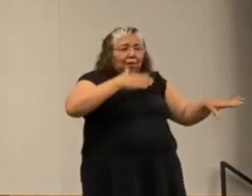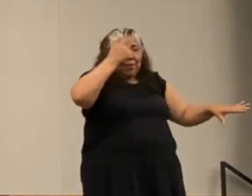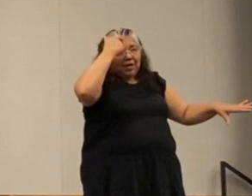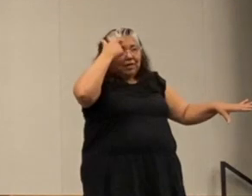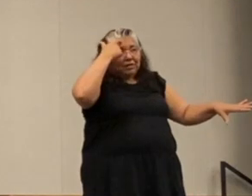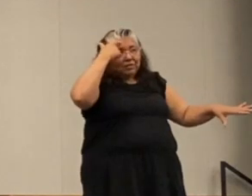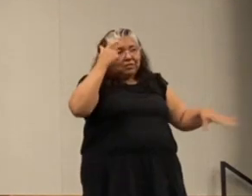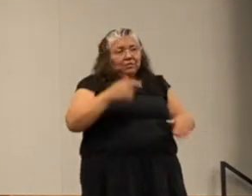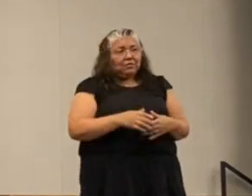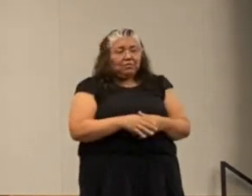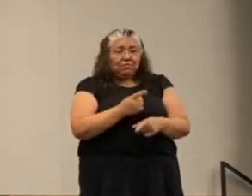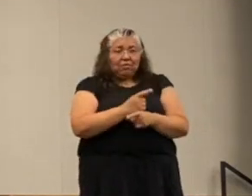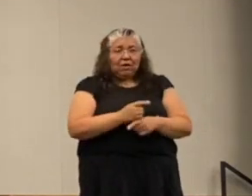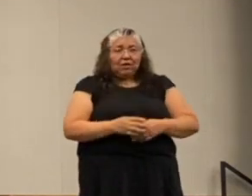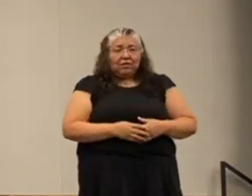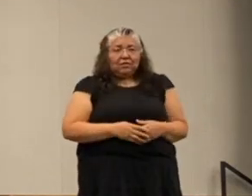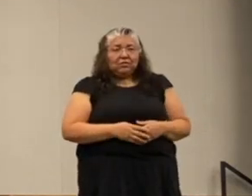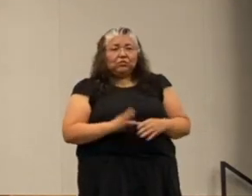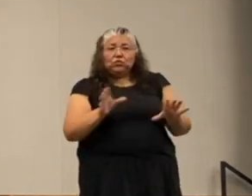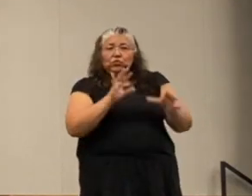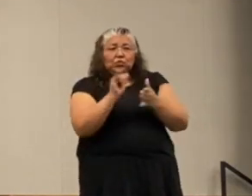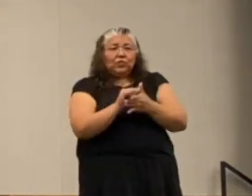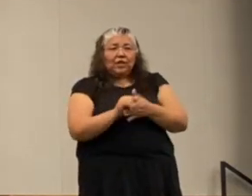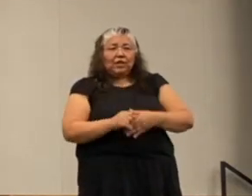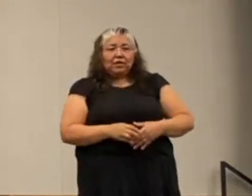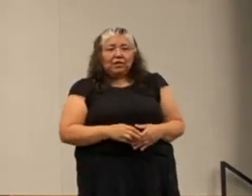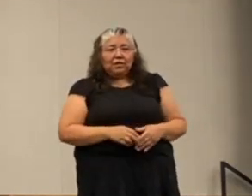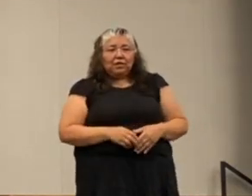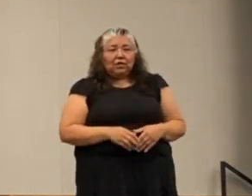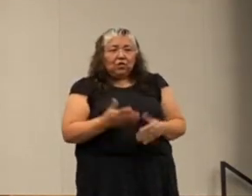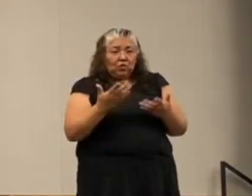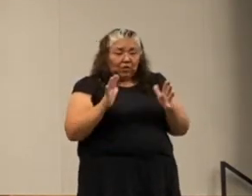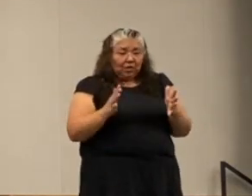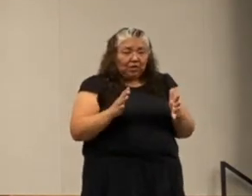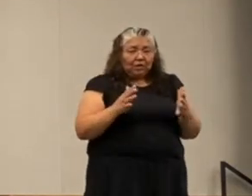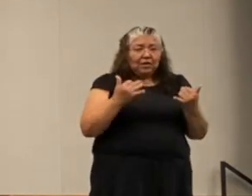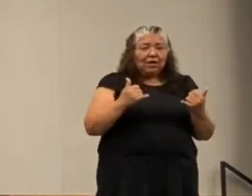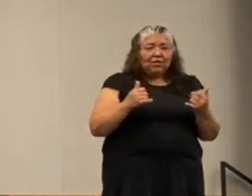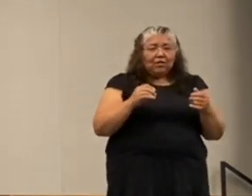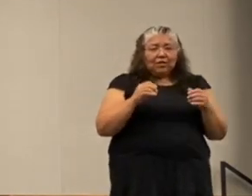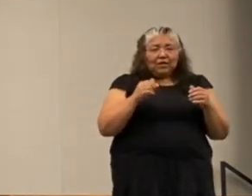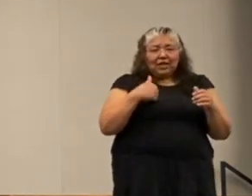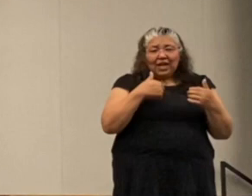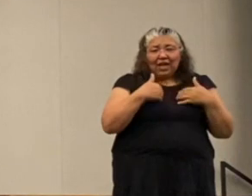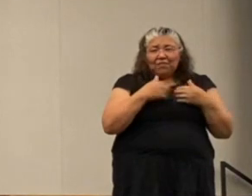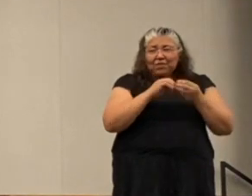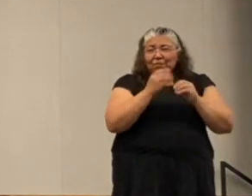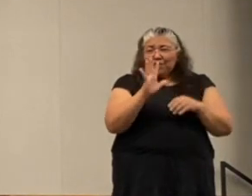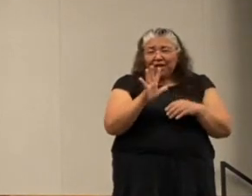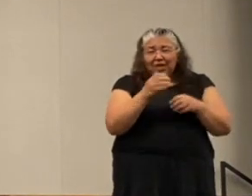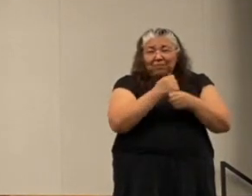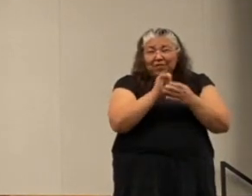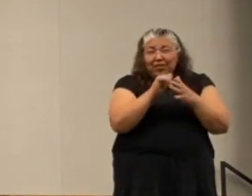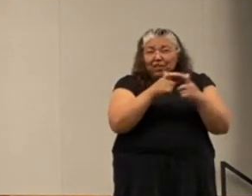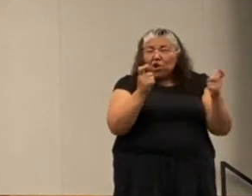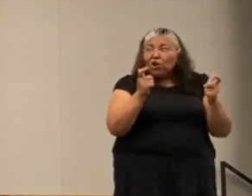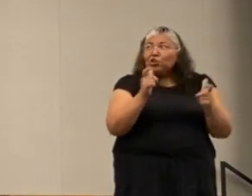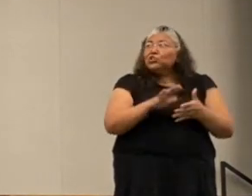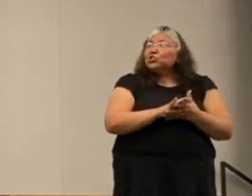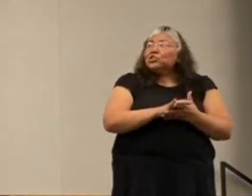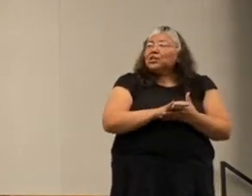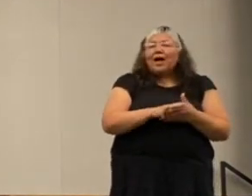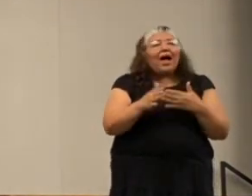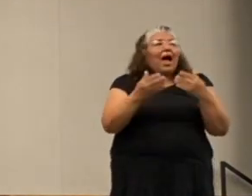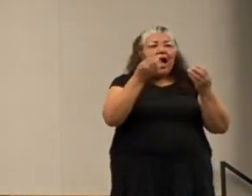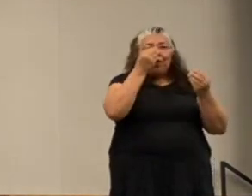now. Right? Just do it. And then when you're done, you're like, okay, so can I get a number 5? Make that large. I